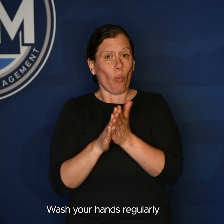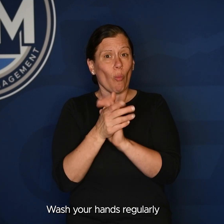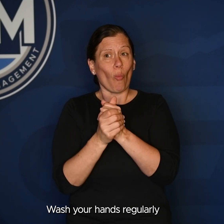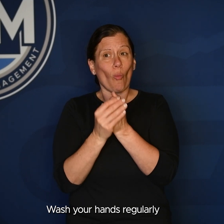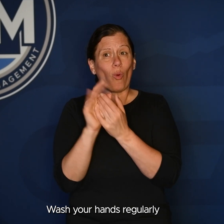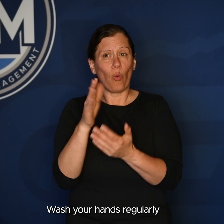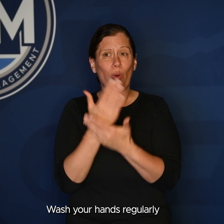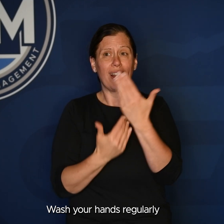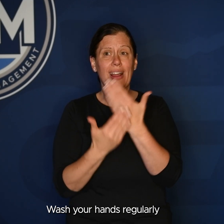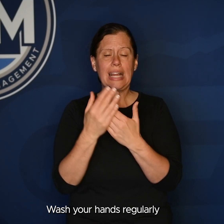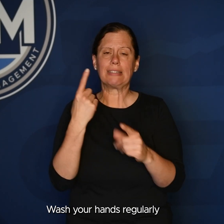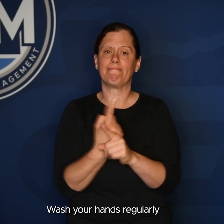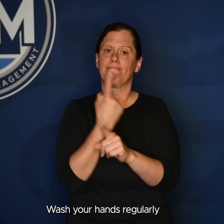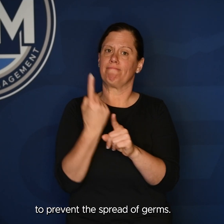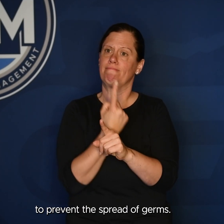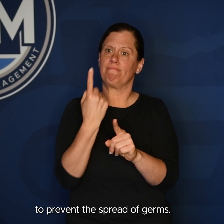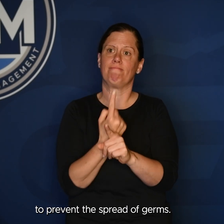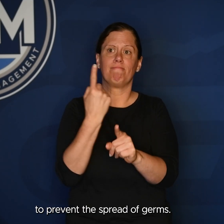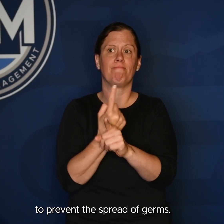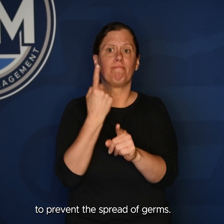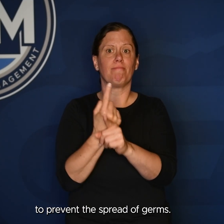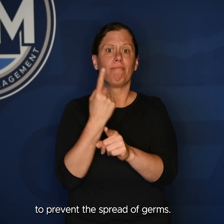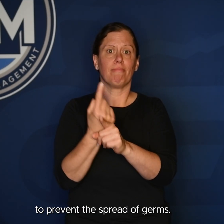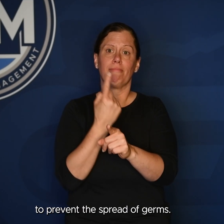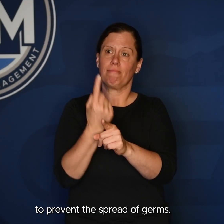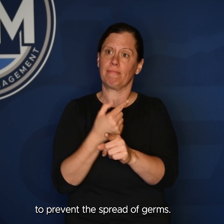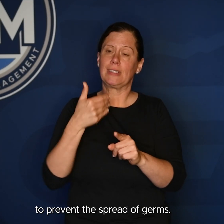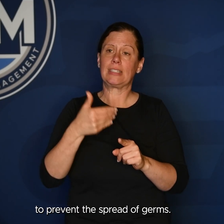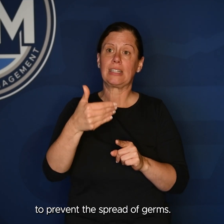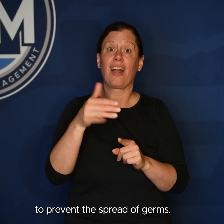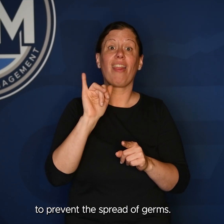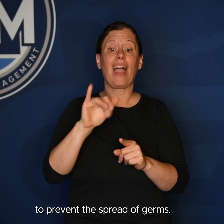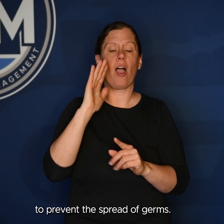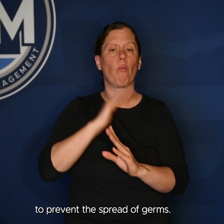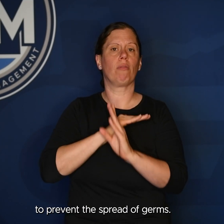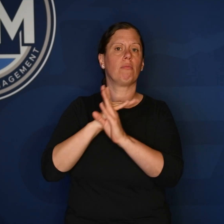Wash your hands regularly to prevent the spread of germs.